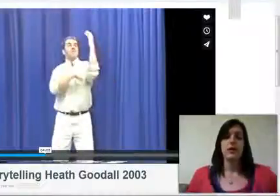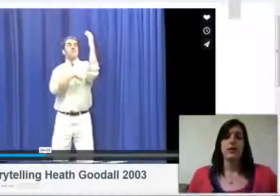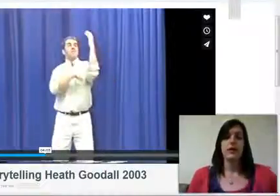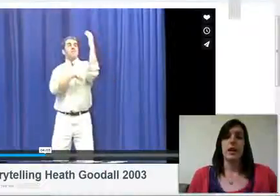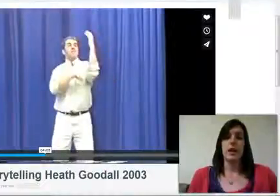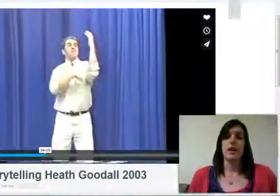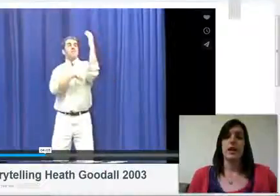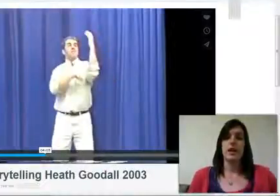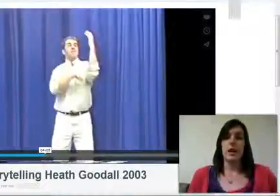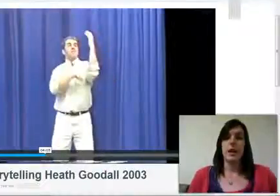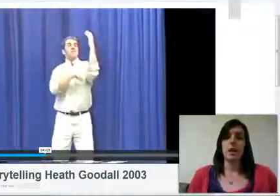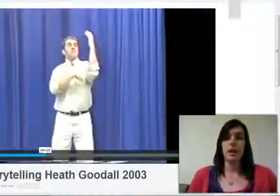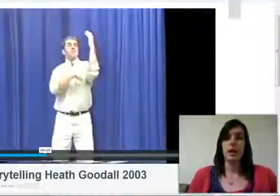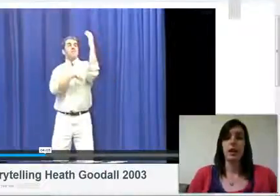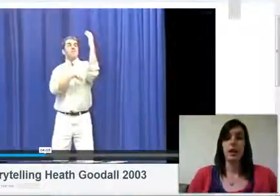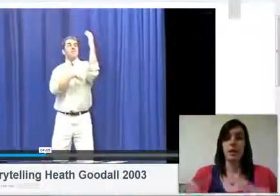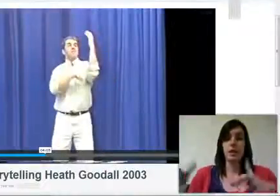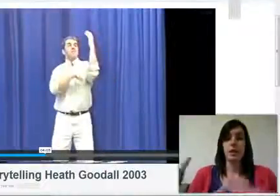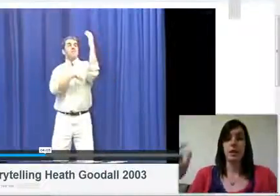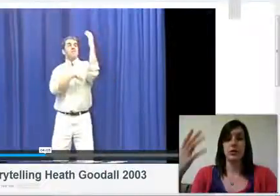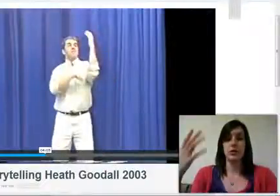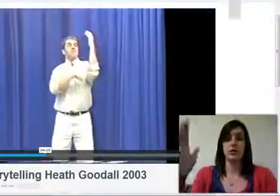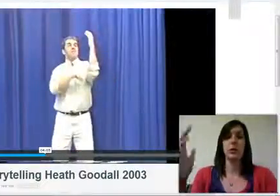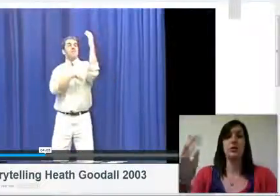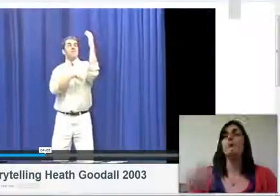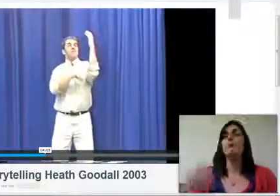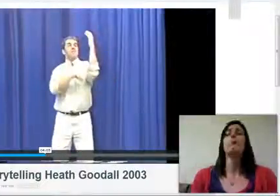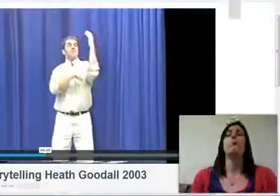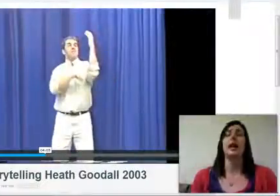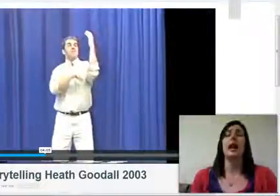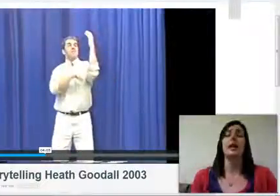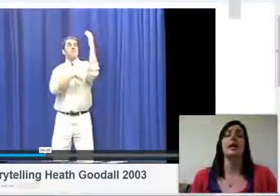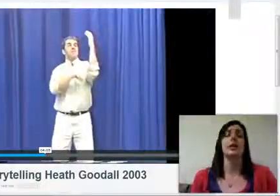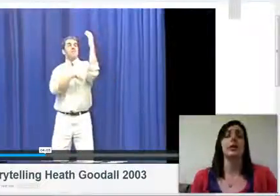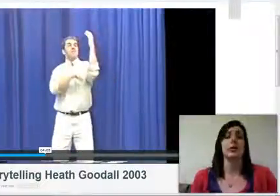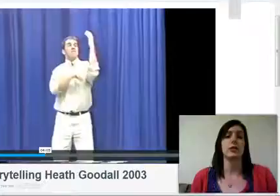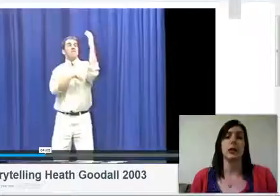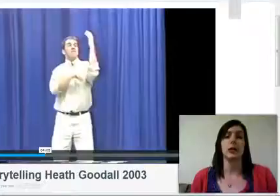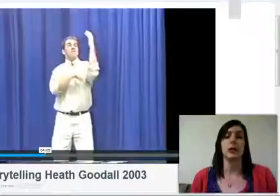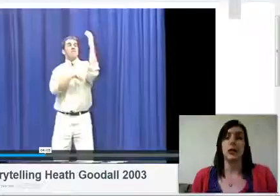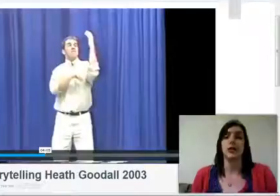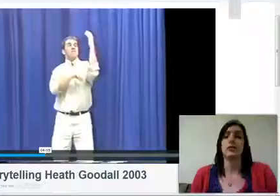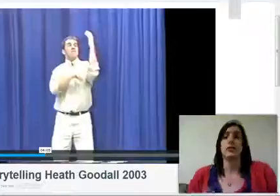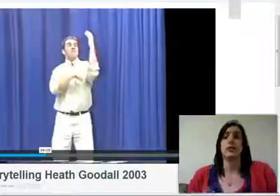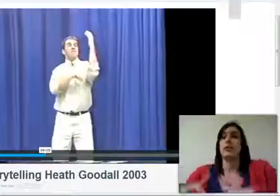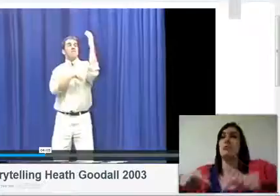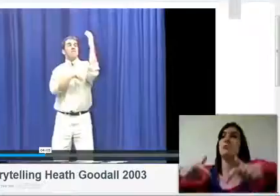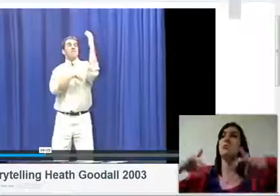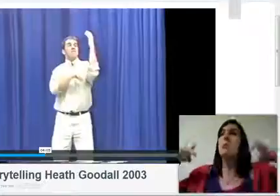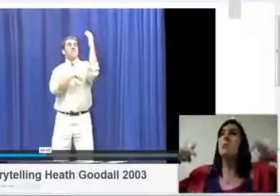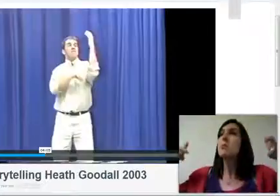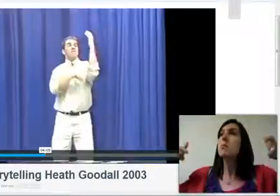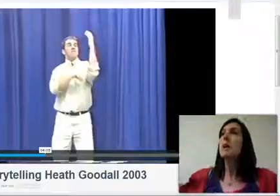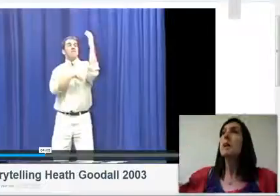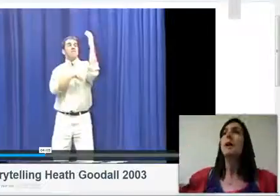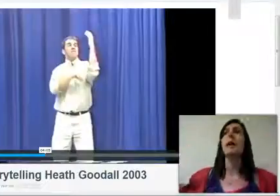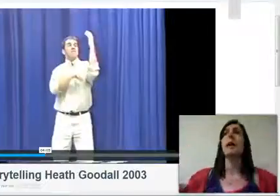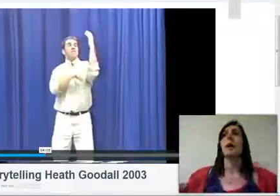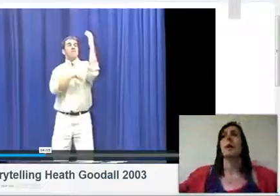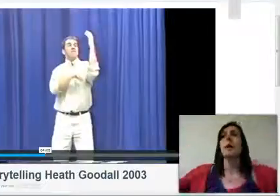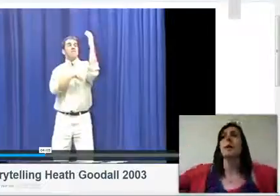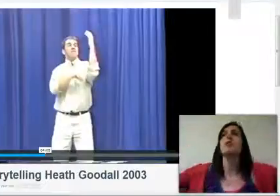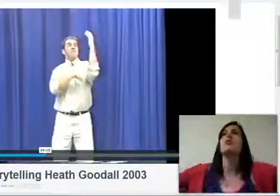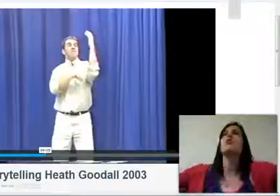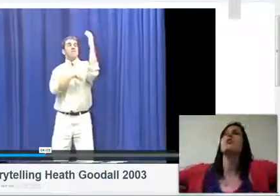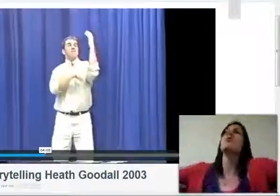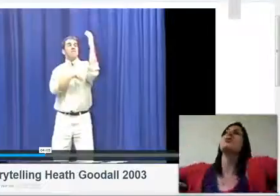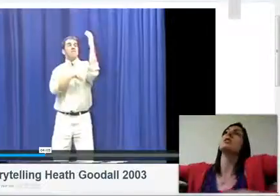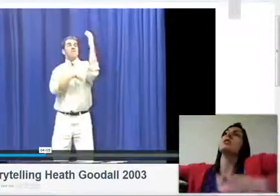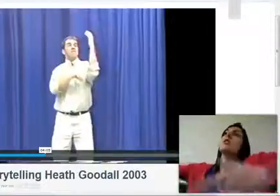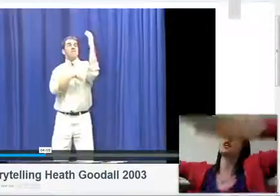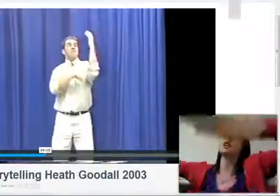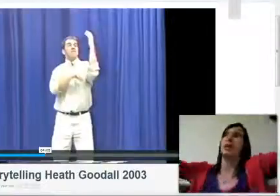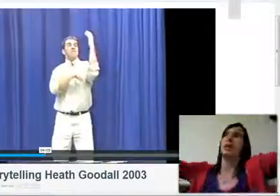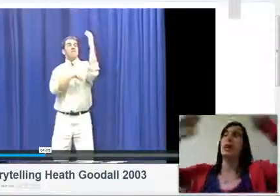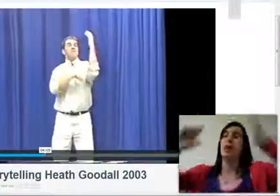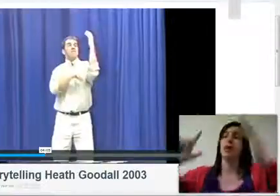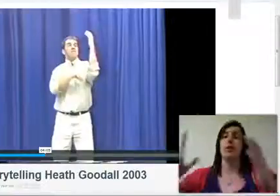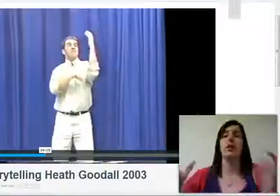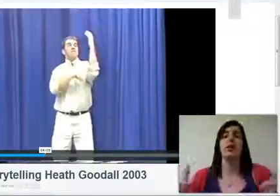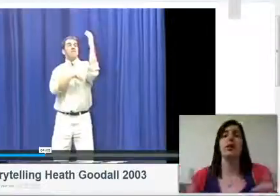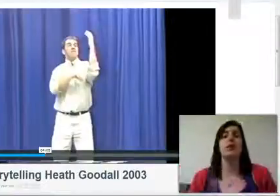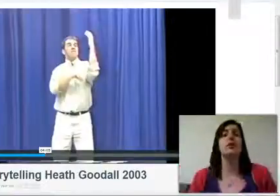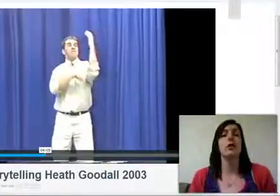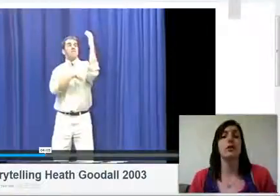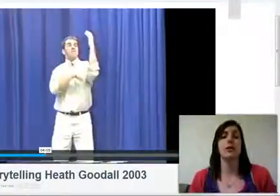Right there, he signed the big tree, and he slowed down his signs like big tree,